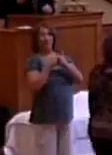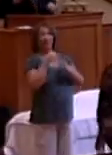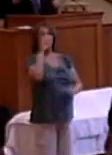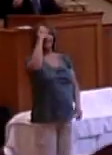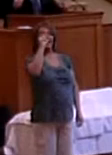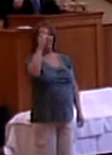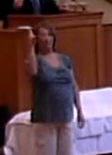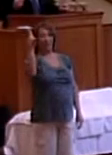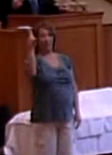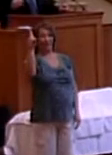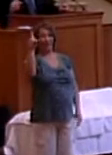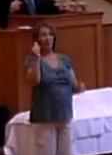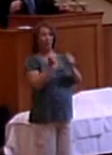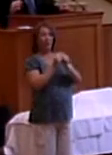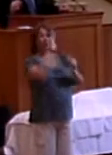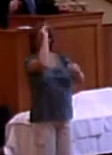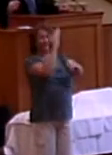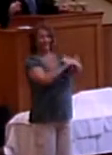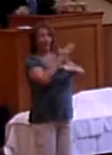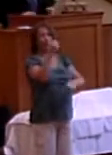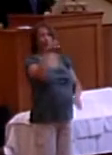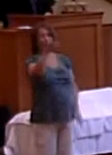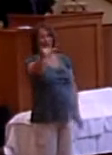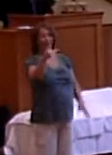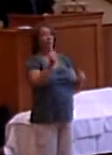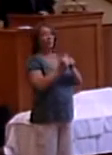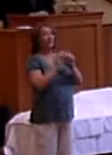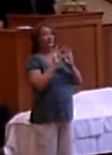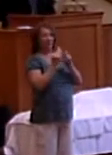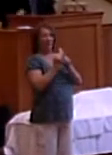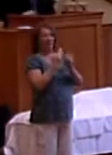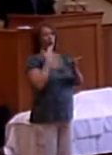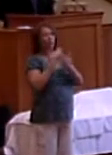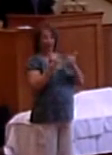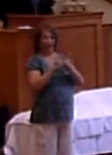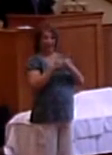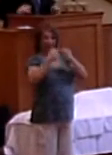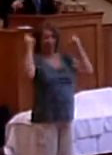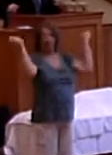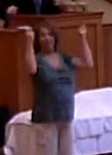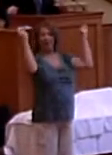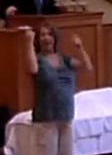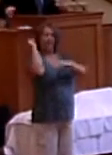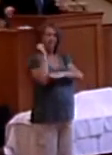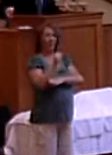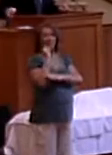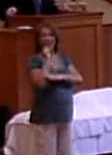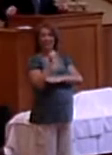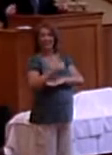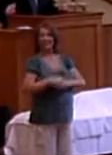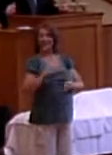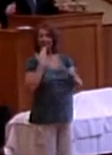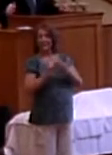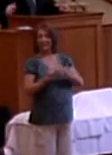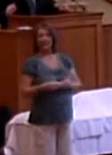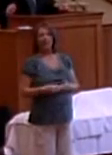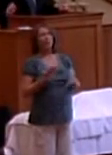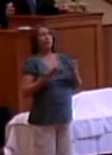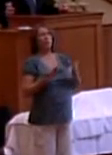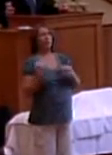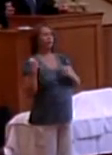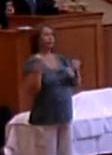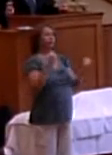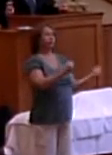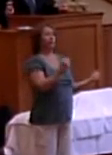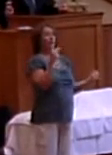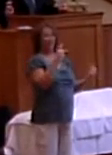Corey and the family. So it sounds like they had a good game. They won, and probably on their way back as we're